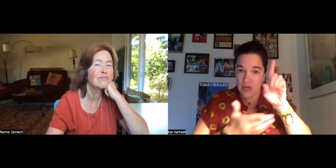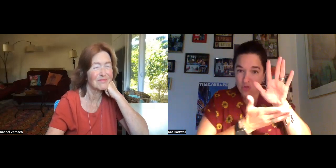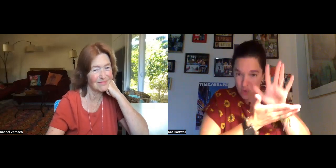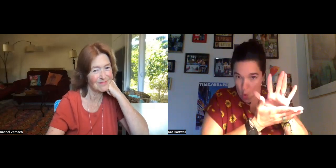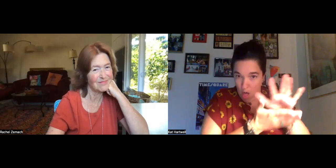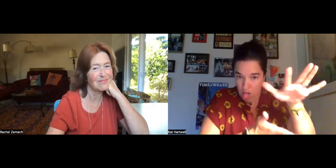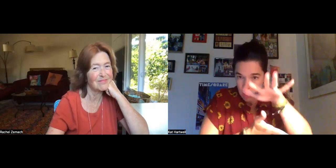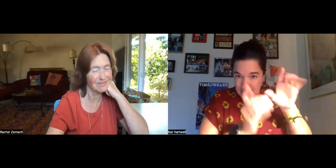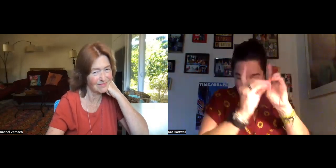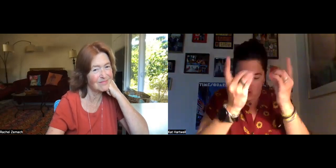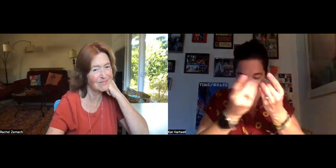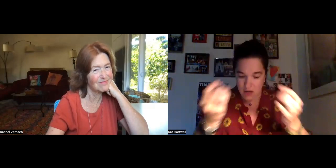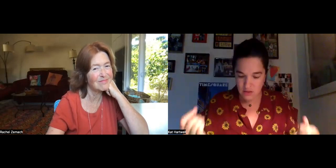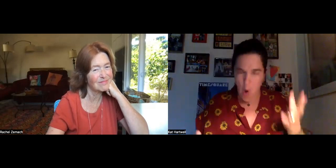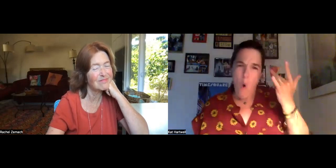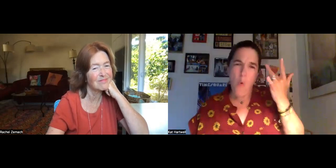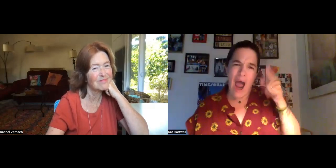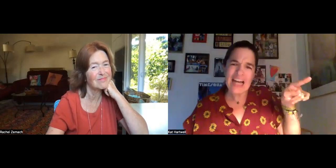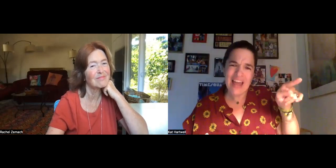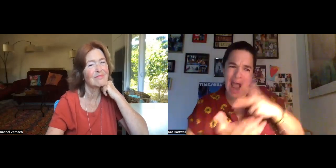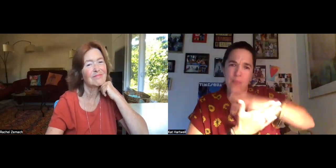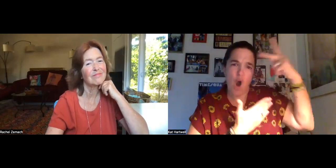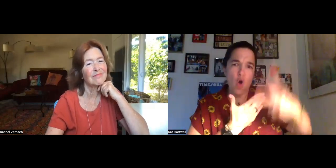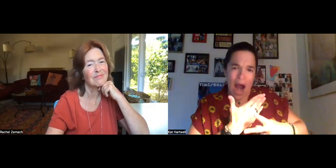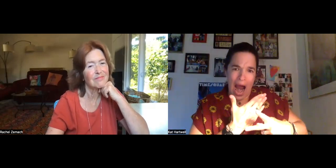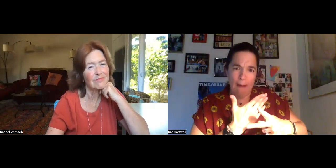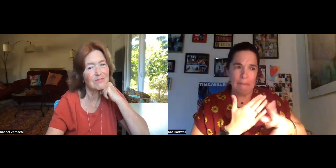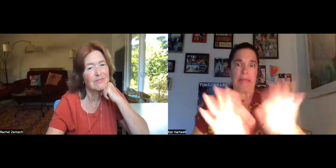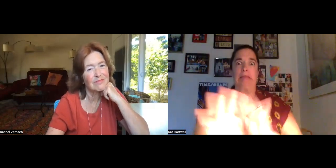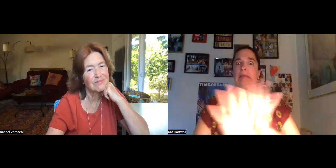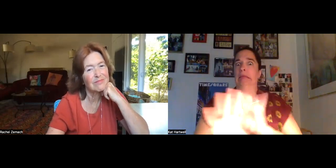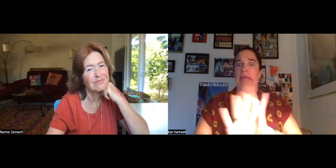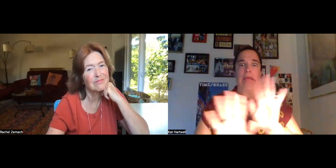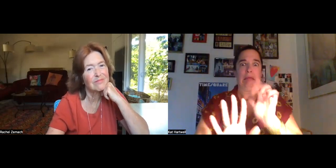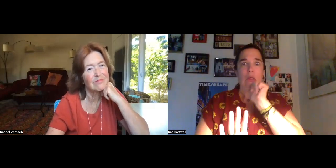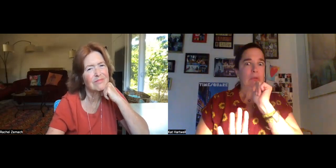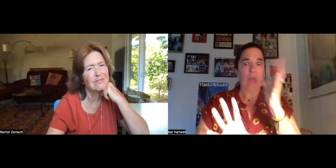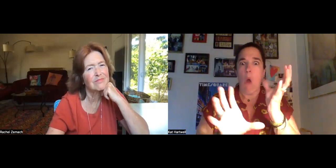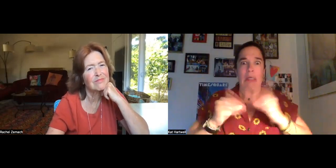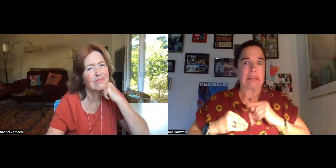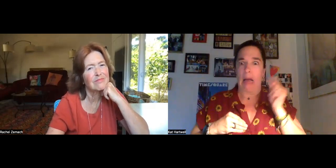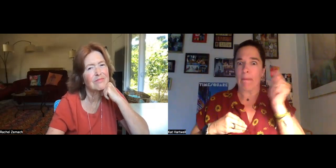deal for the trick. Why did that program so accepted?